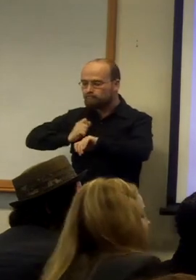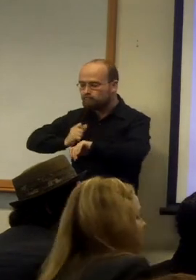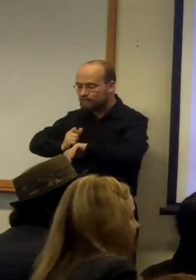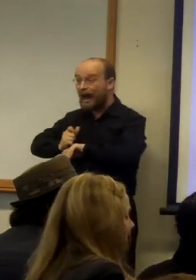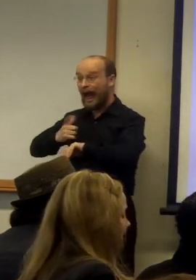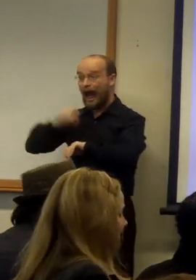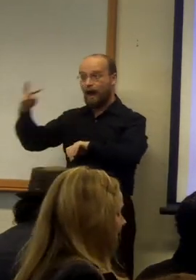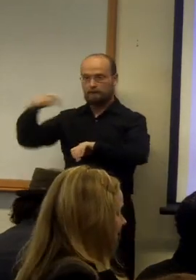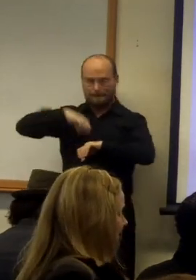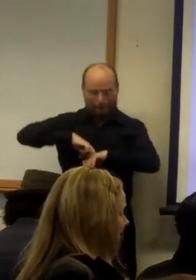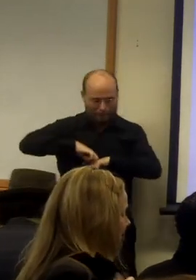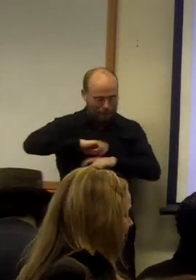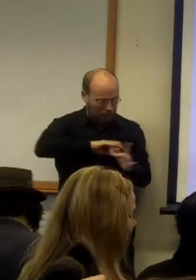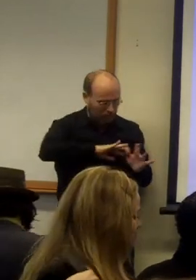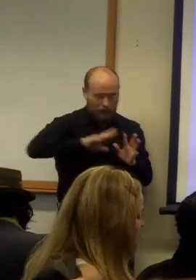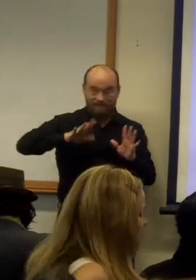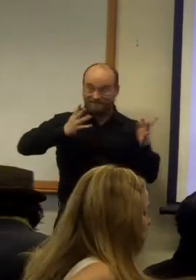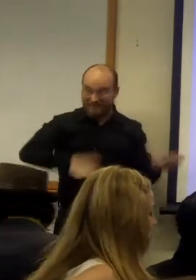meal.